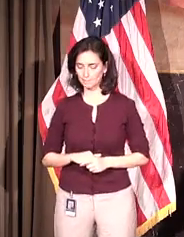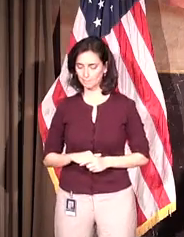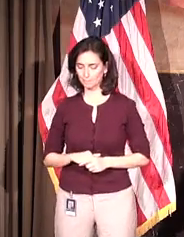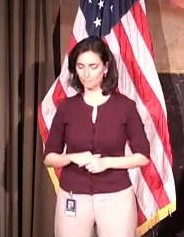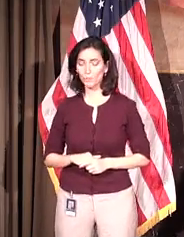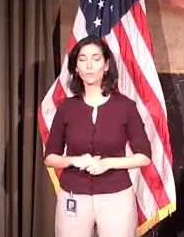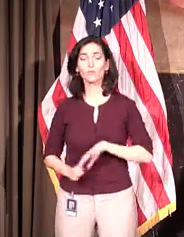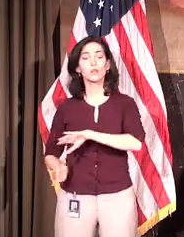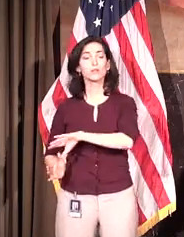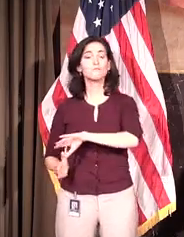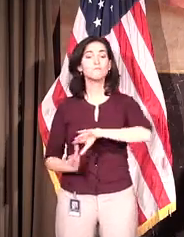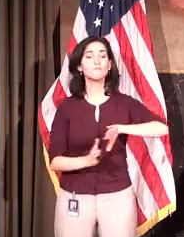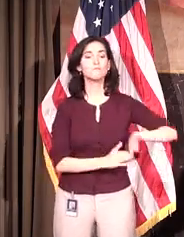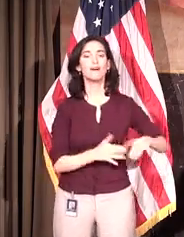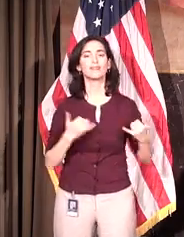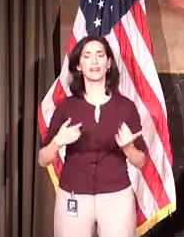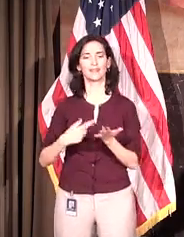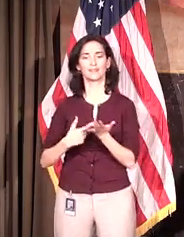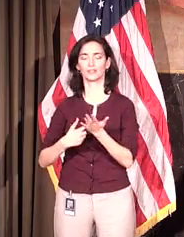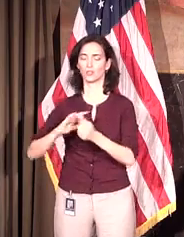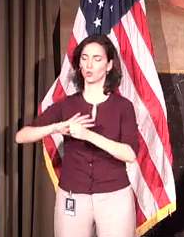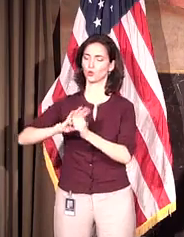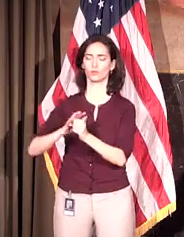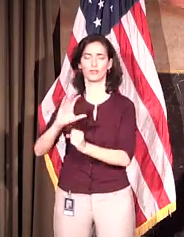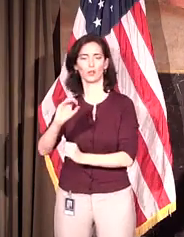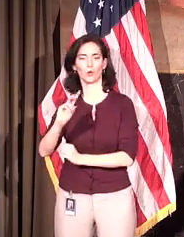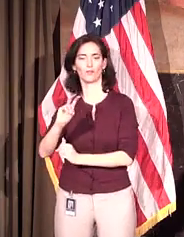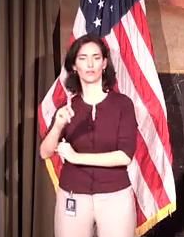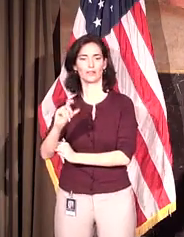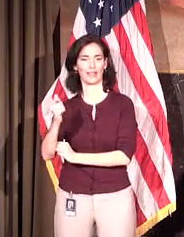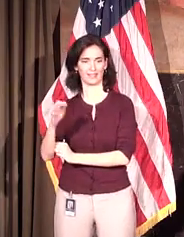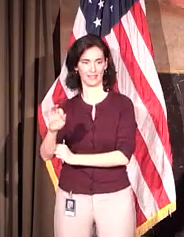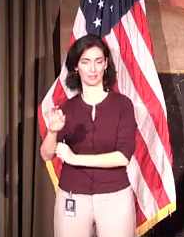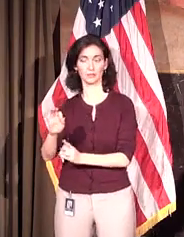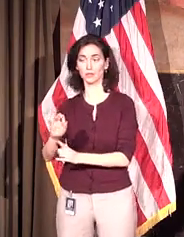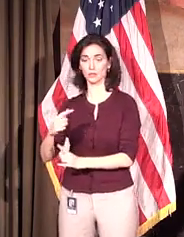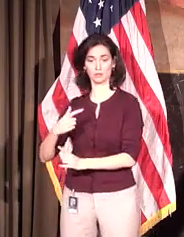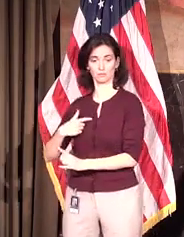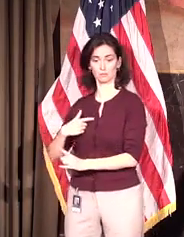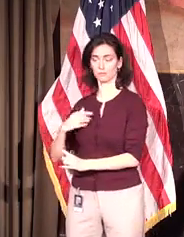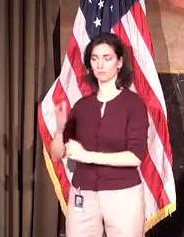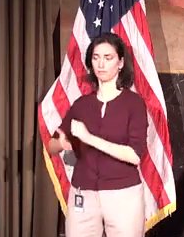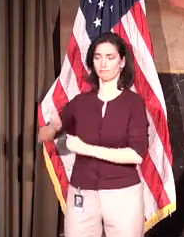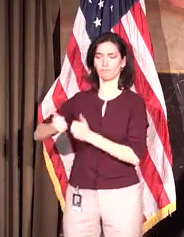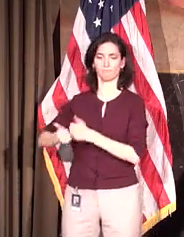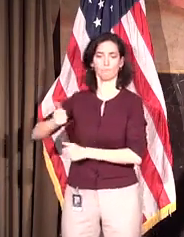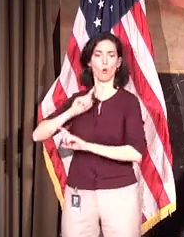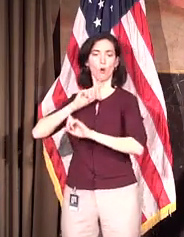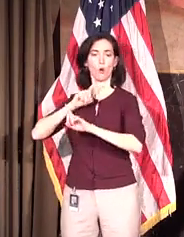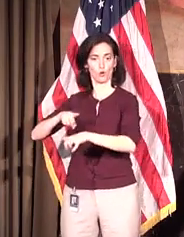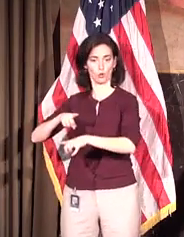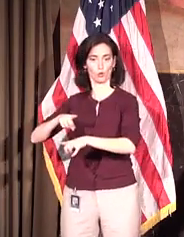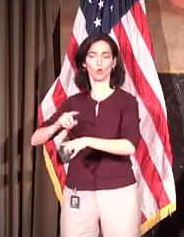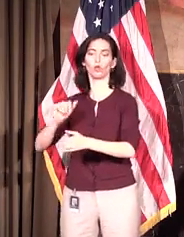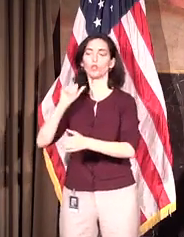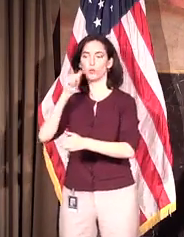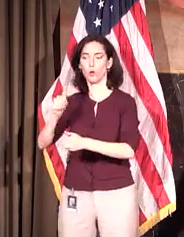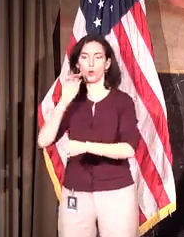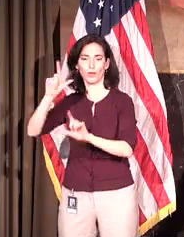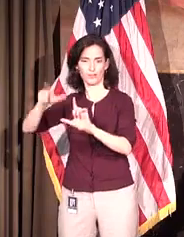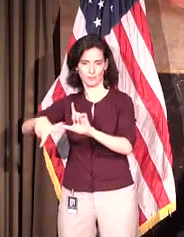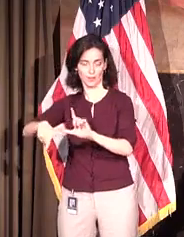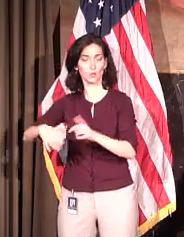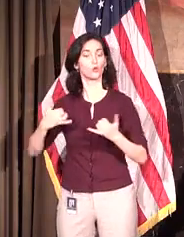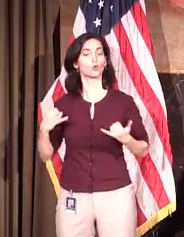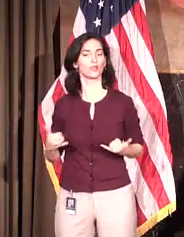to COVID-19, the current executive order expires tomorrow. Later today, I'll be signing a new executive order,